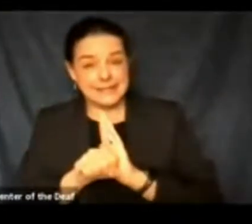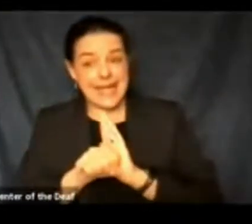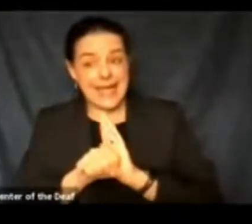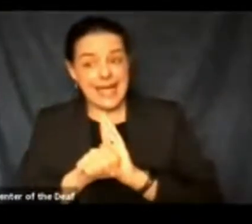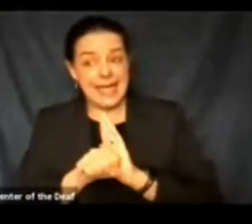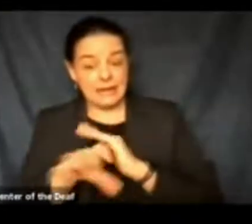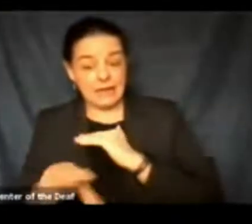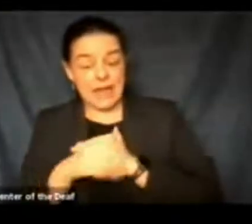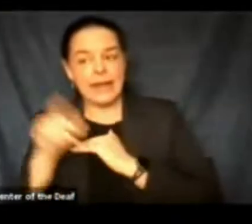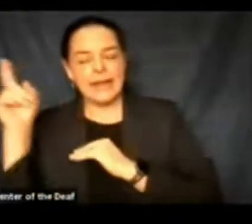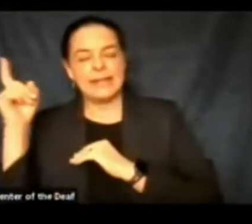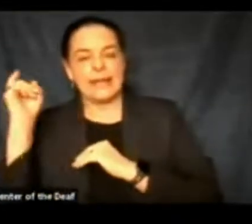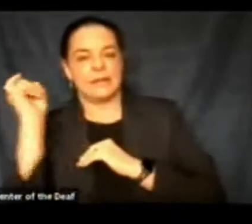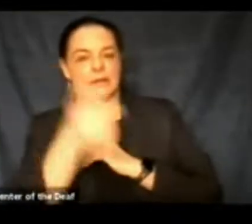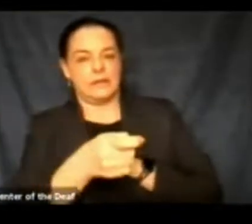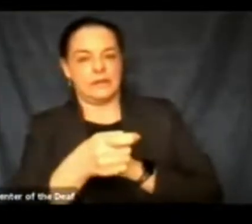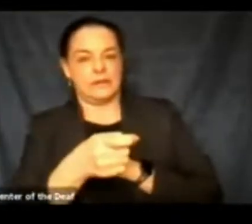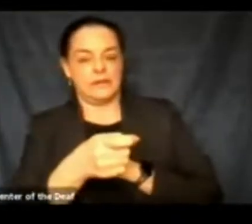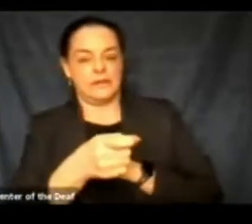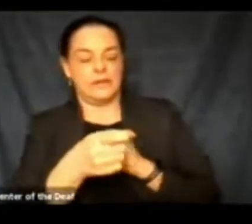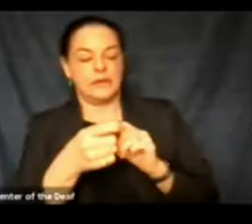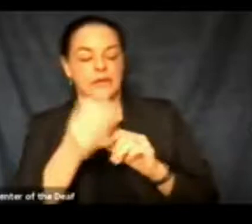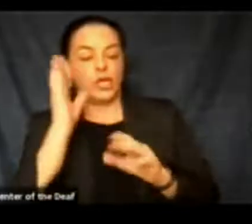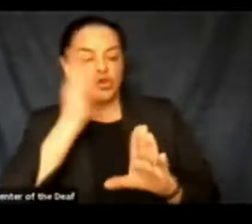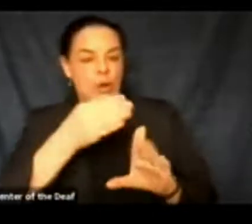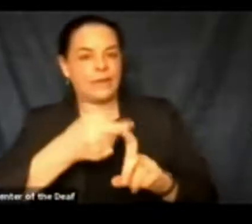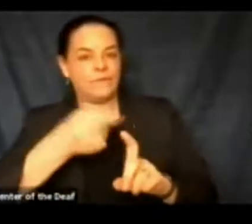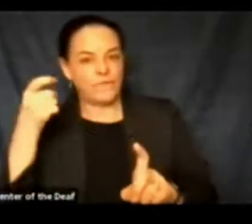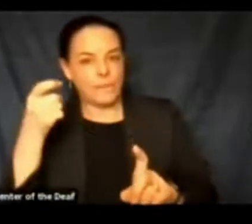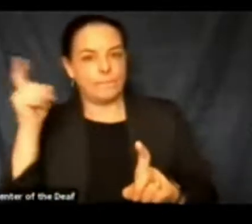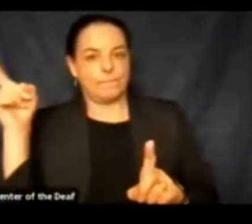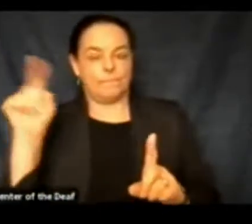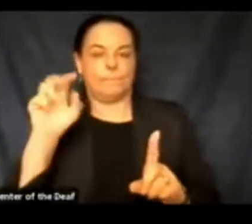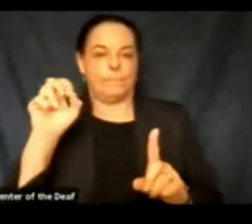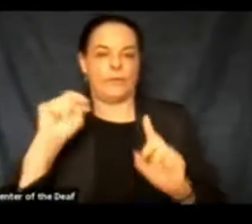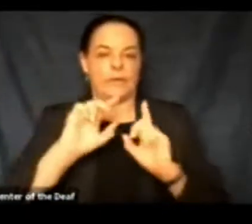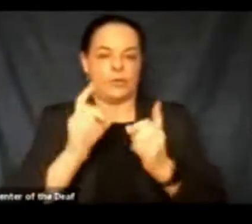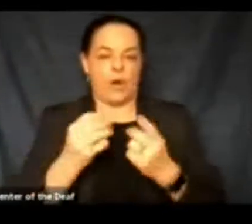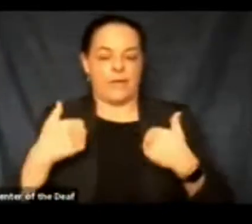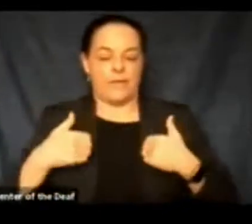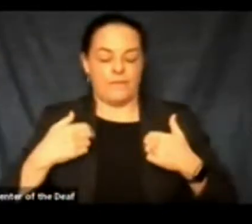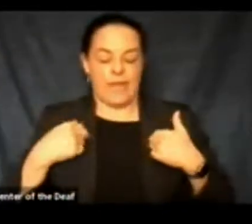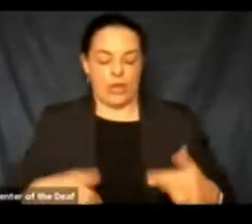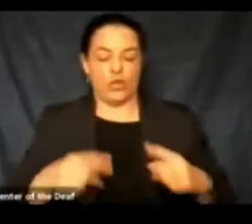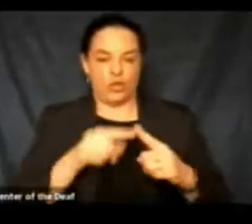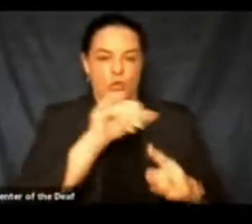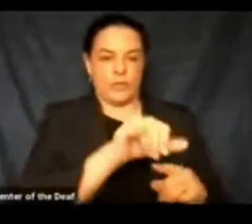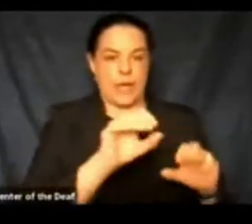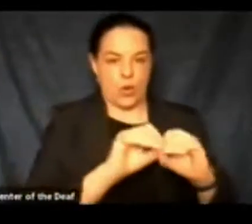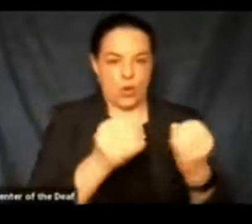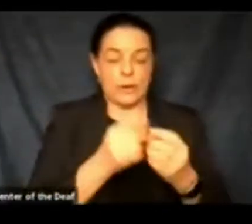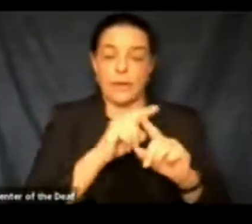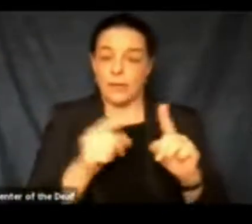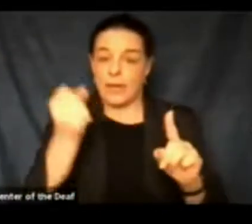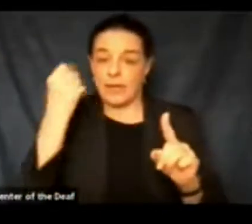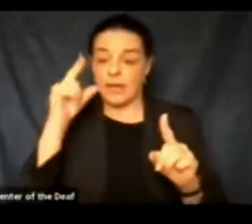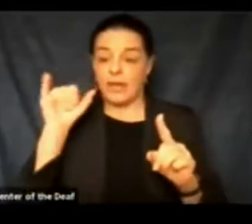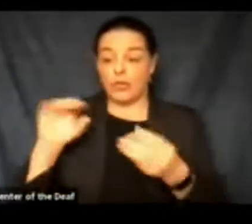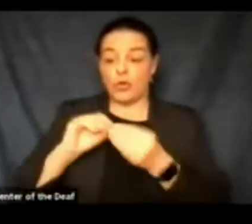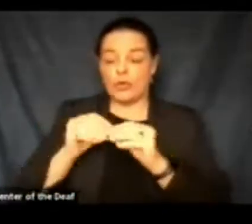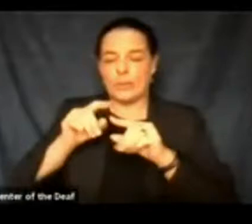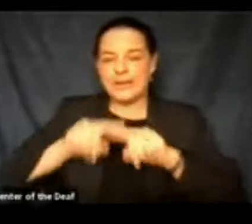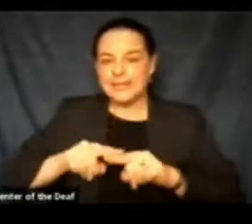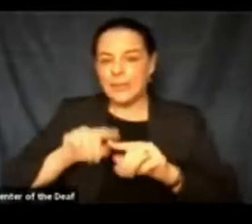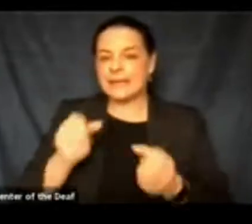get it directly through from Tennessee Department of Health to that organization. But again, those numbers are based on the numbers